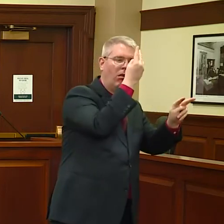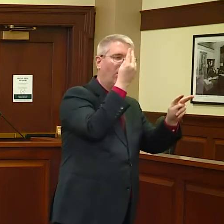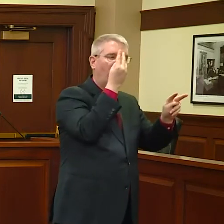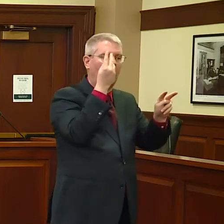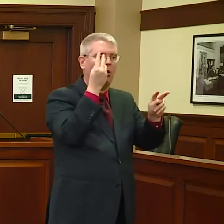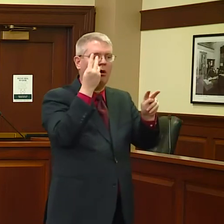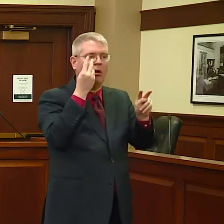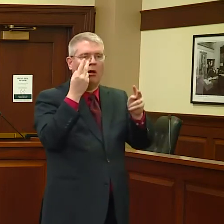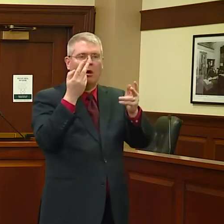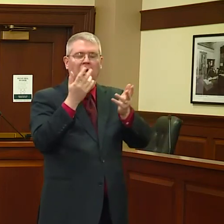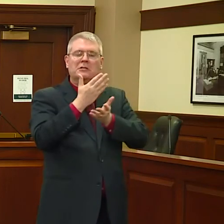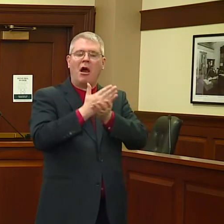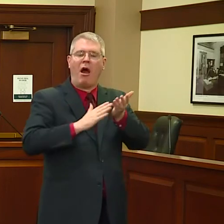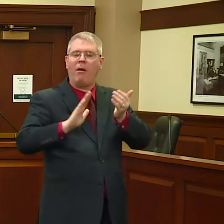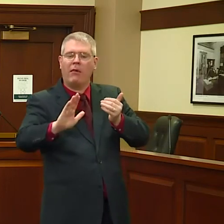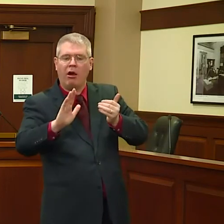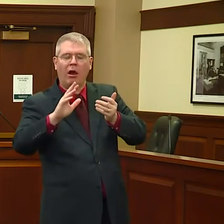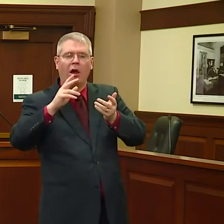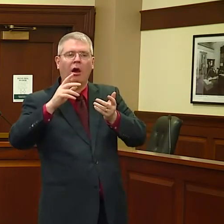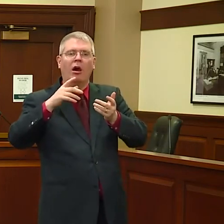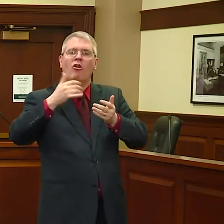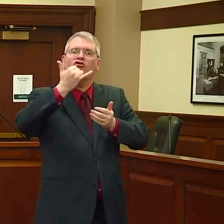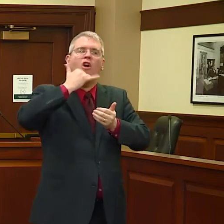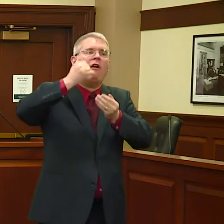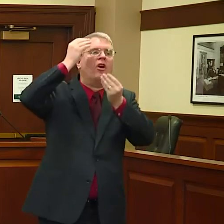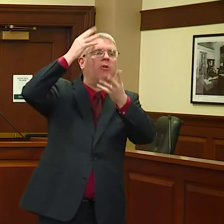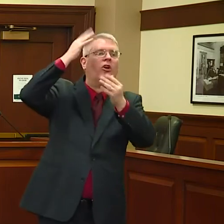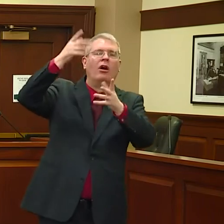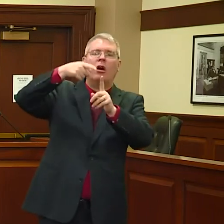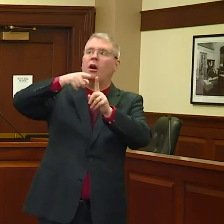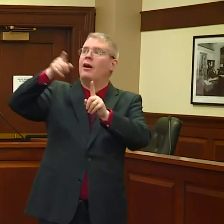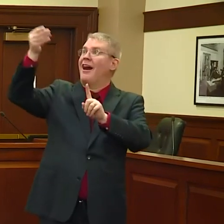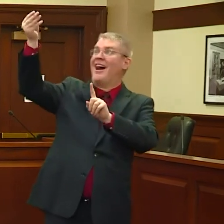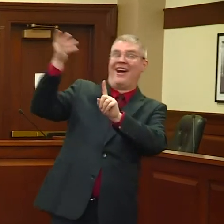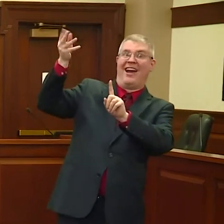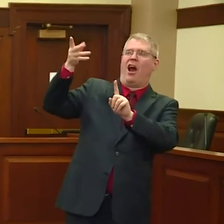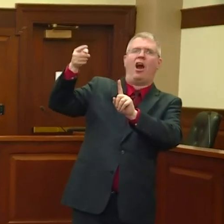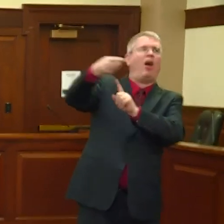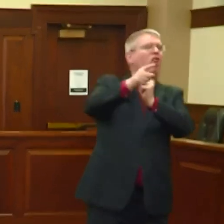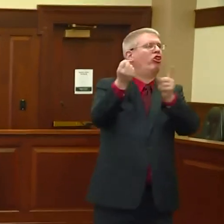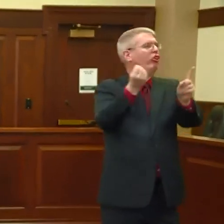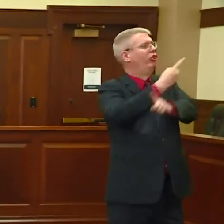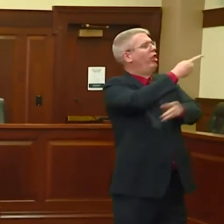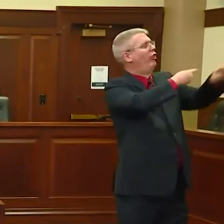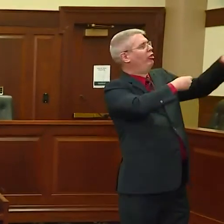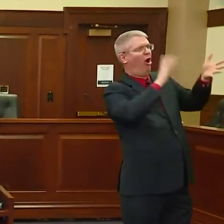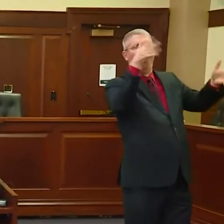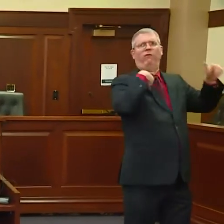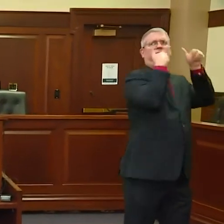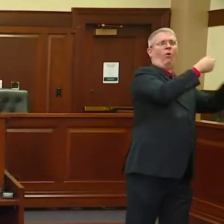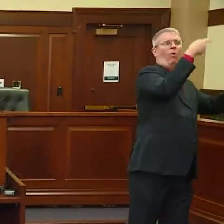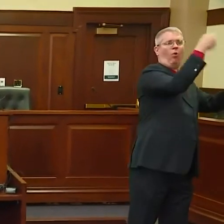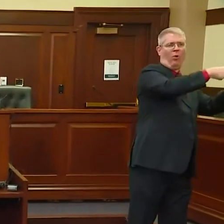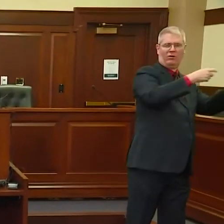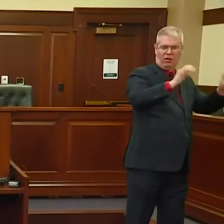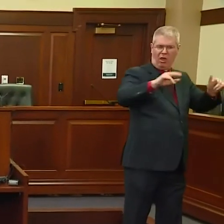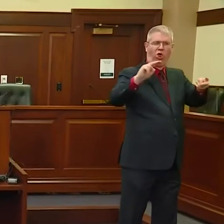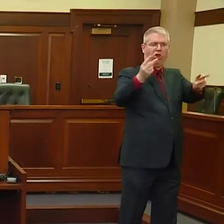uses today, when we first talked about, I don't know if Nicole, if you can see this, when we first talked